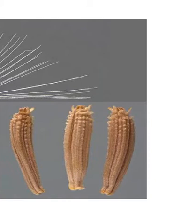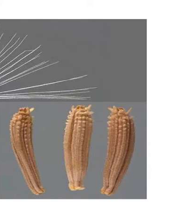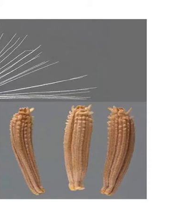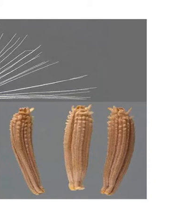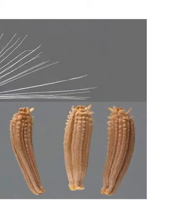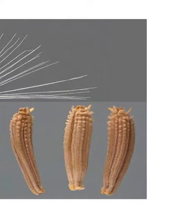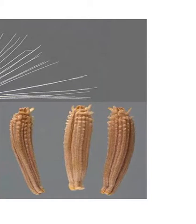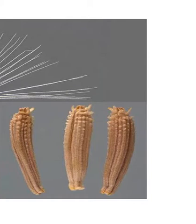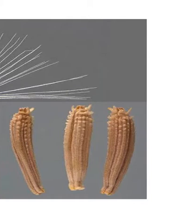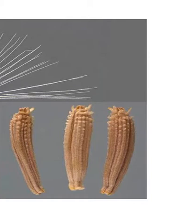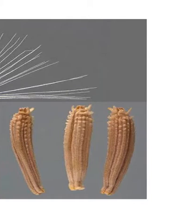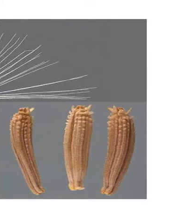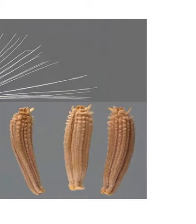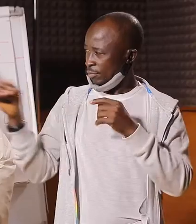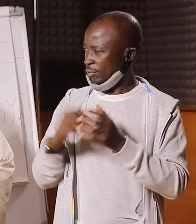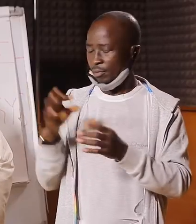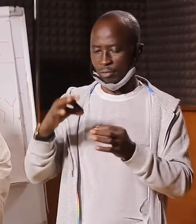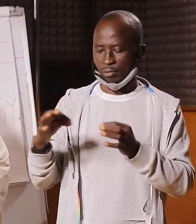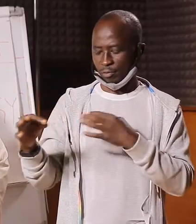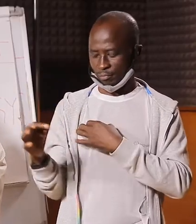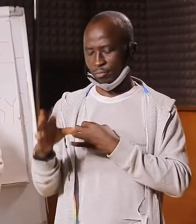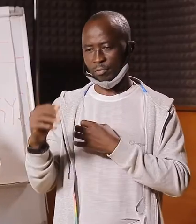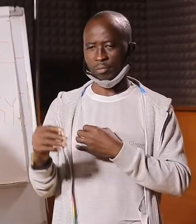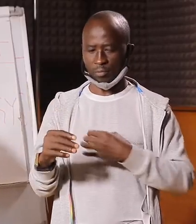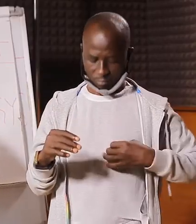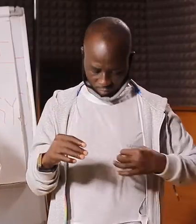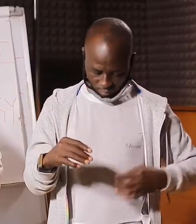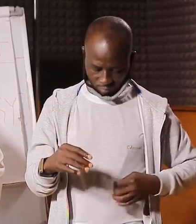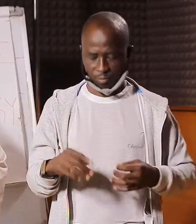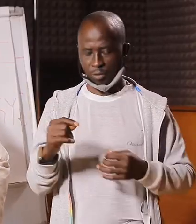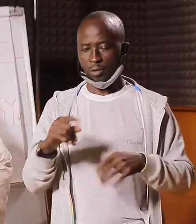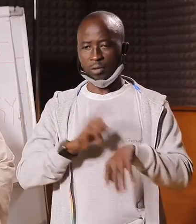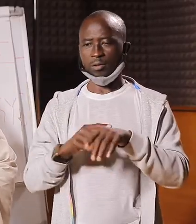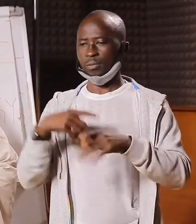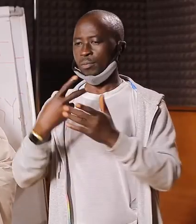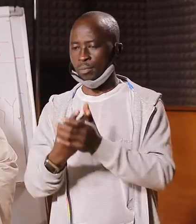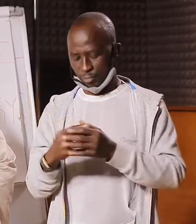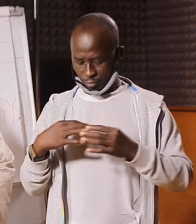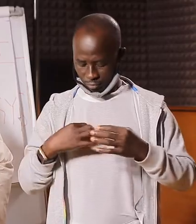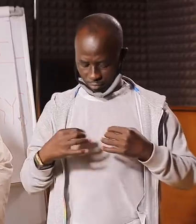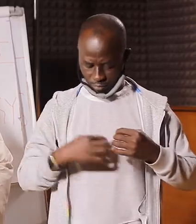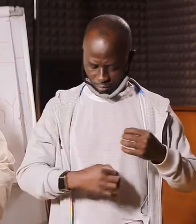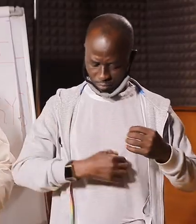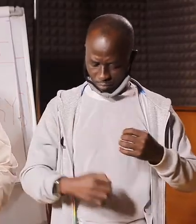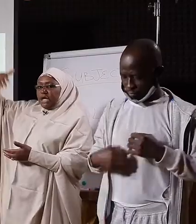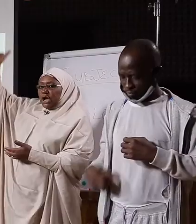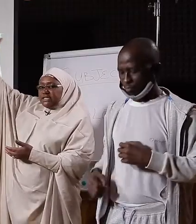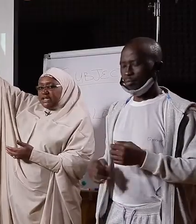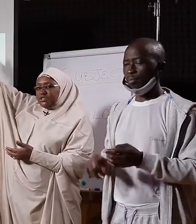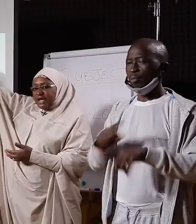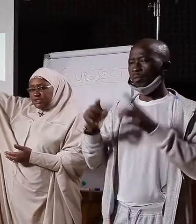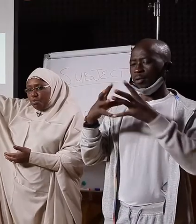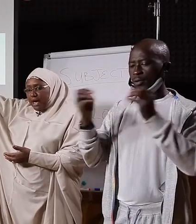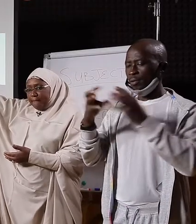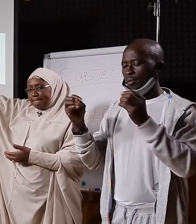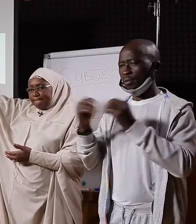attaches itself to your body or to your cloth. Then when you go, you have to remove it. But cotton, when a cotton